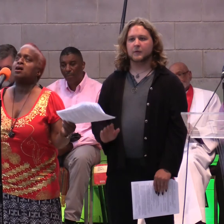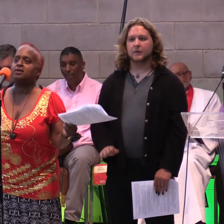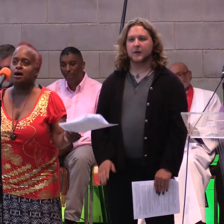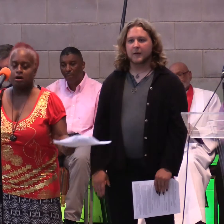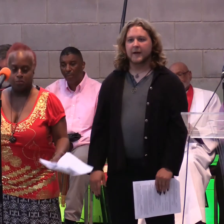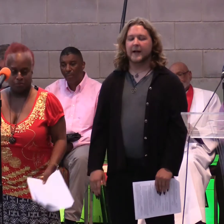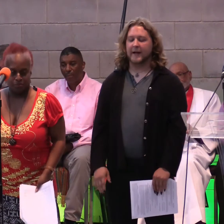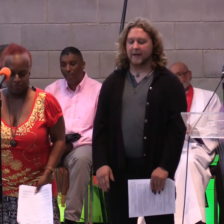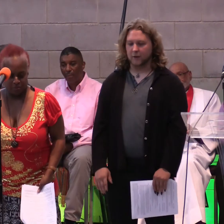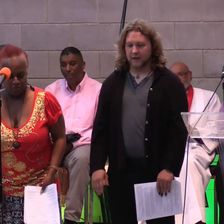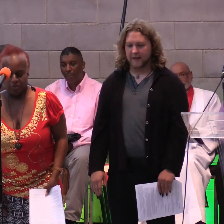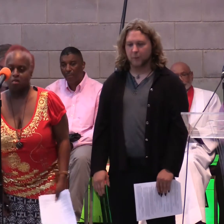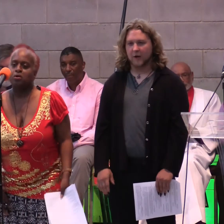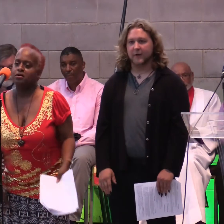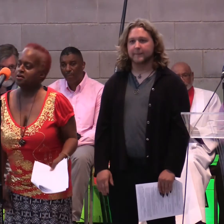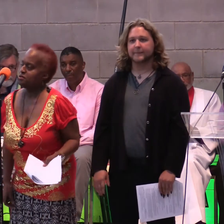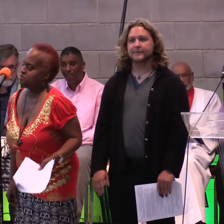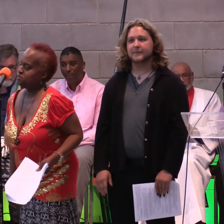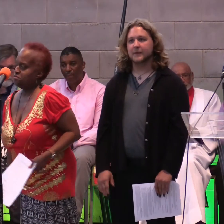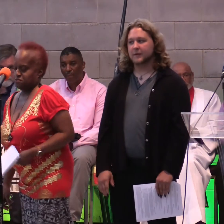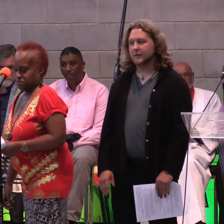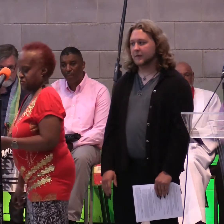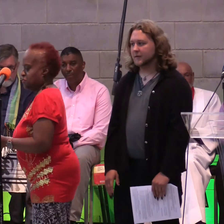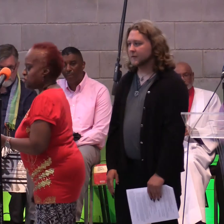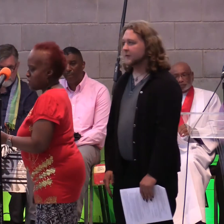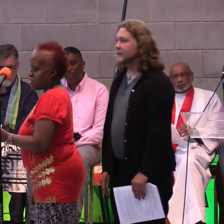and welcome! Hail and welcome.